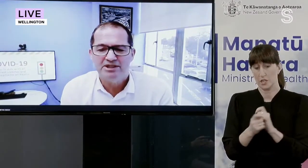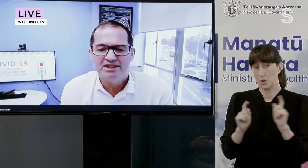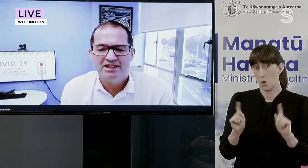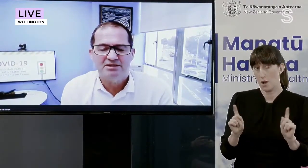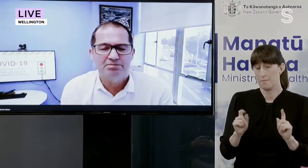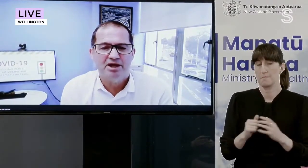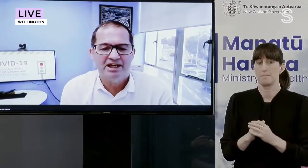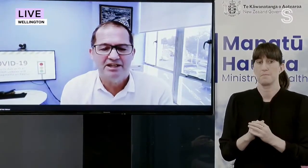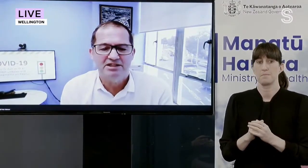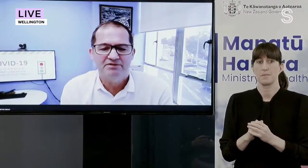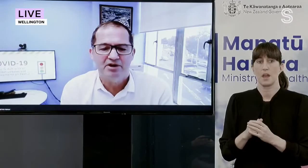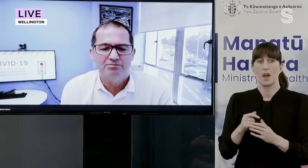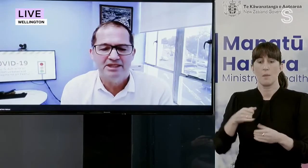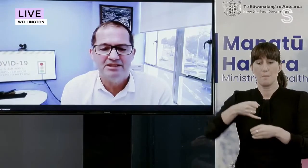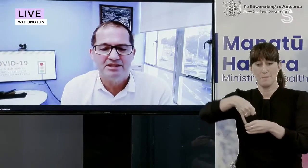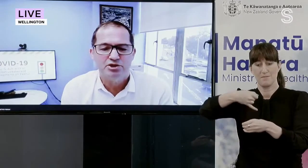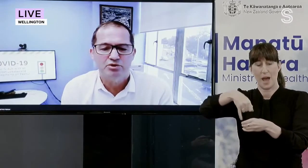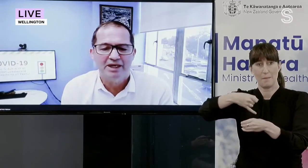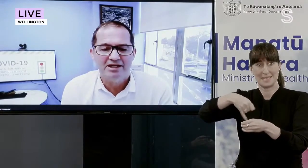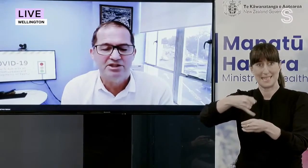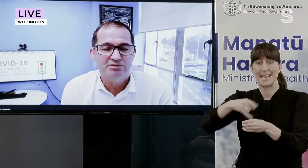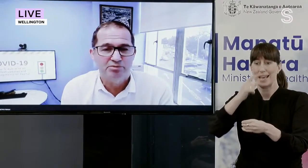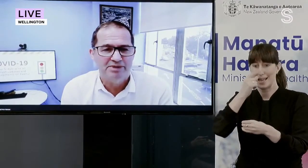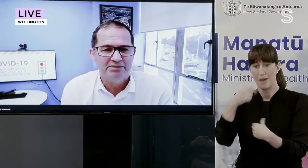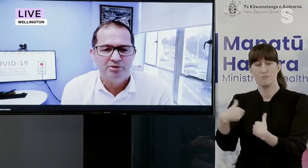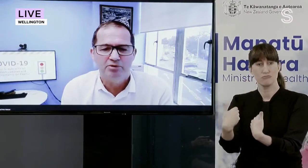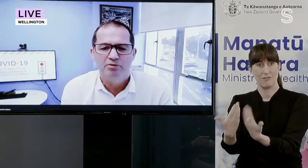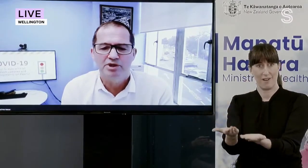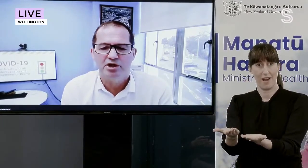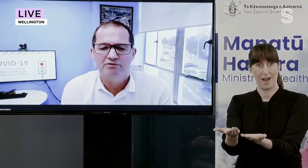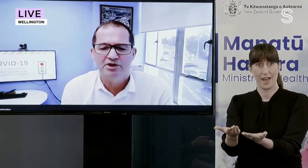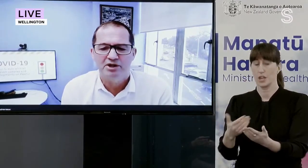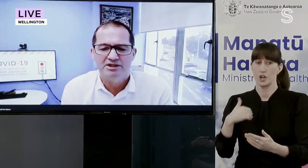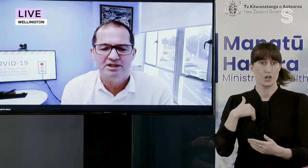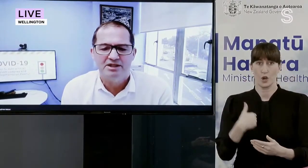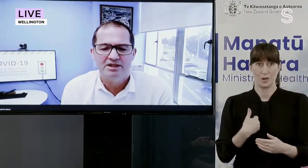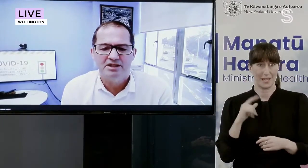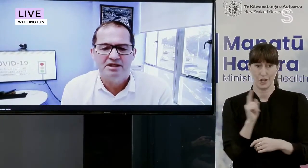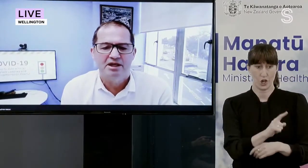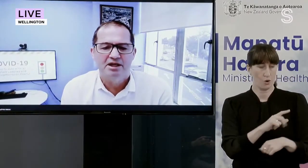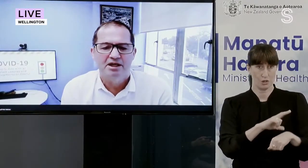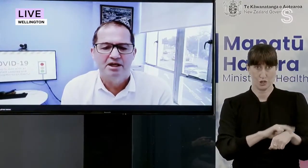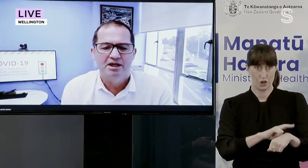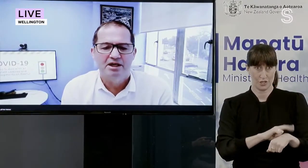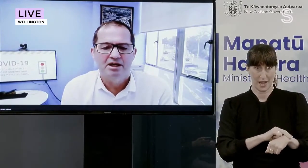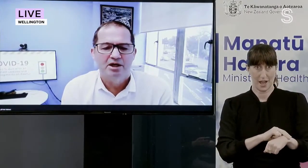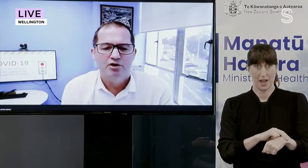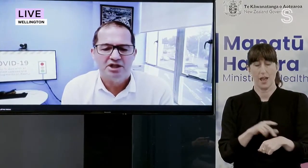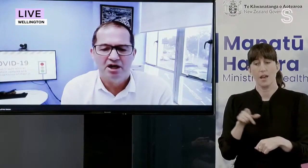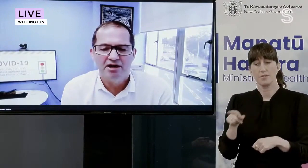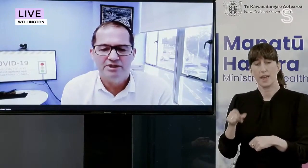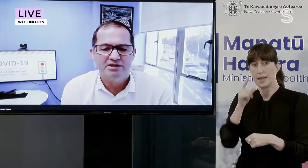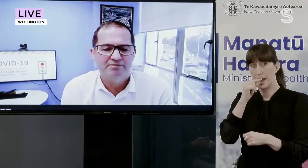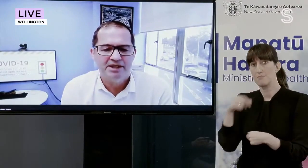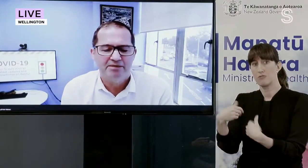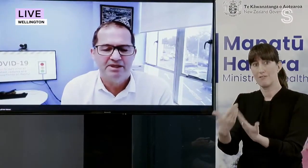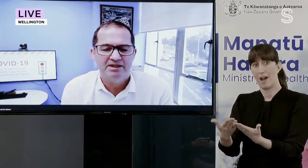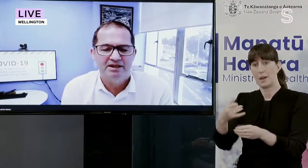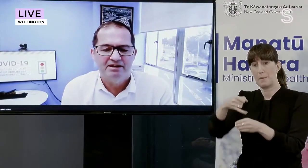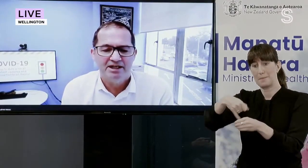be able to start supplying antiviral medicines to eligible people with Covid-19 who are at a higher risk of